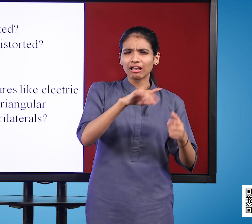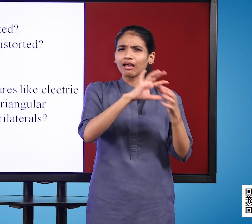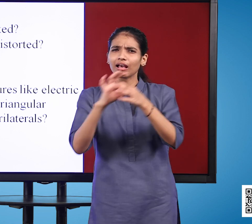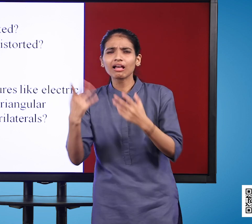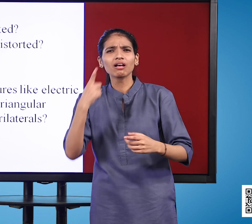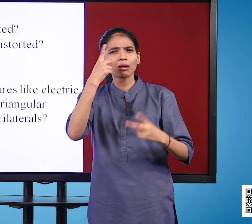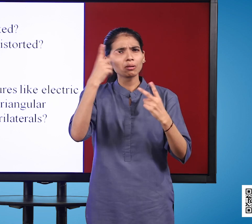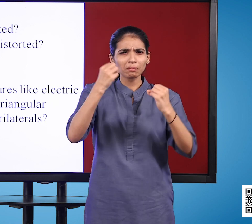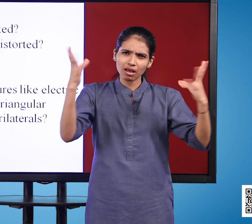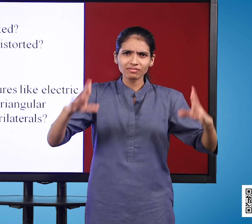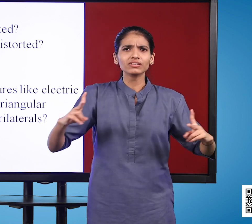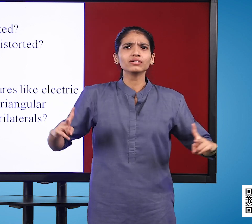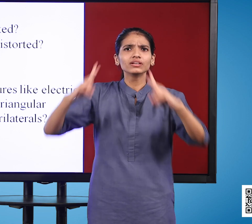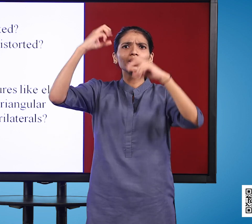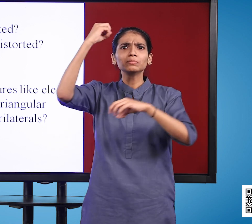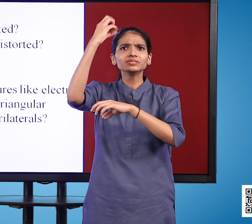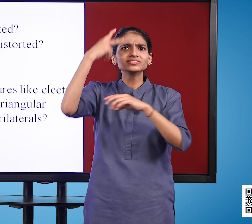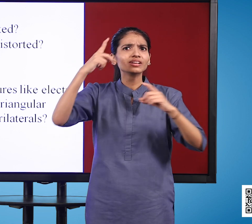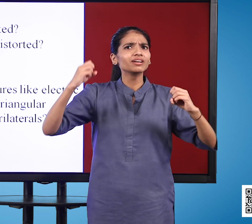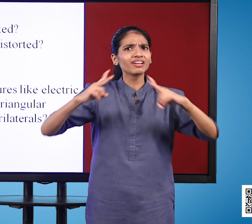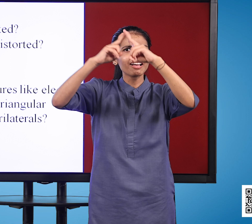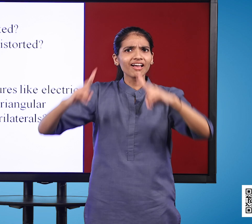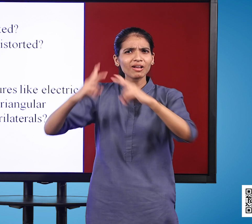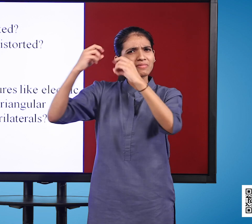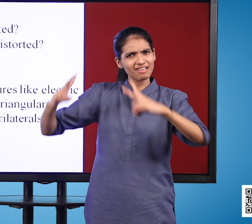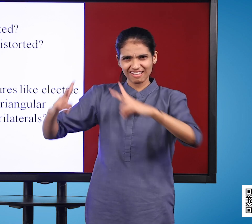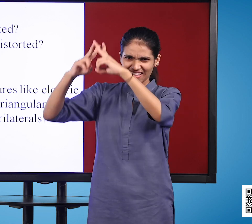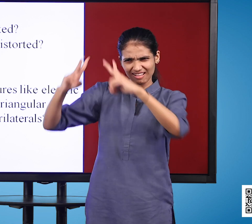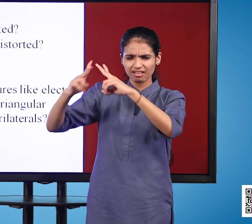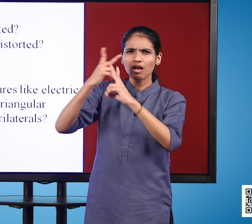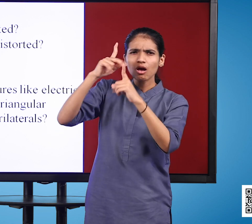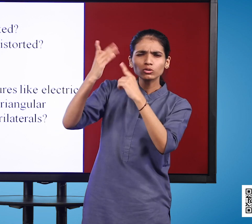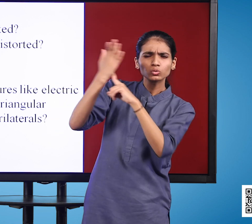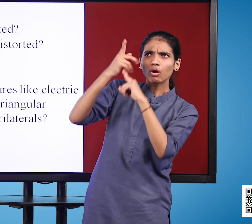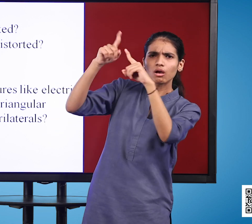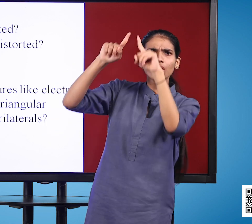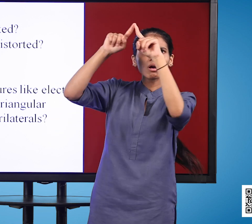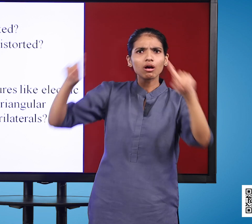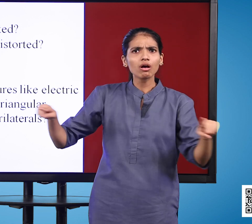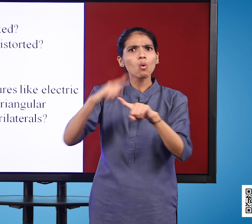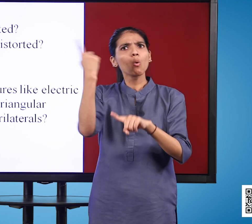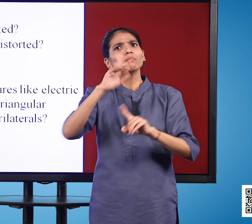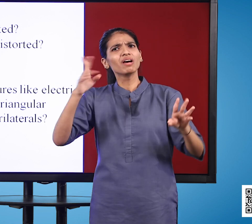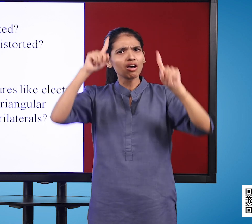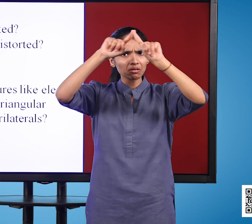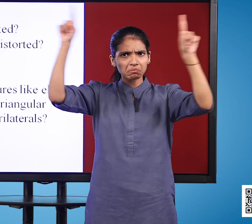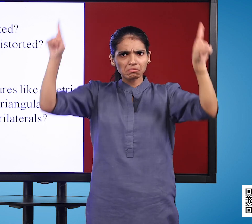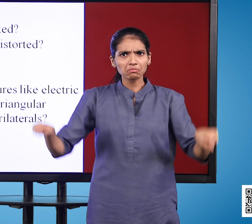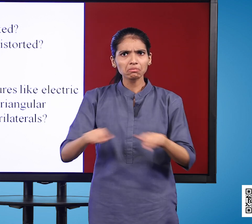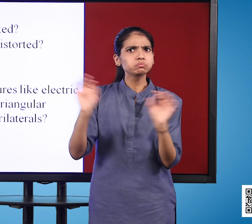Why is it that structures like electric towers make use of triangular shapes and not